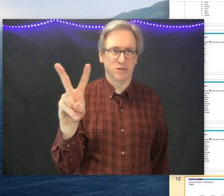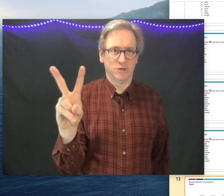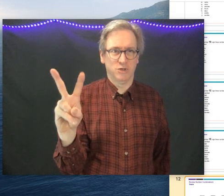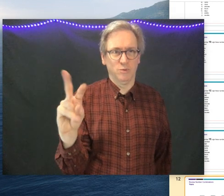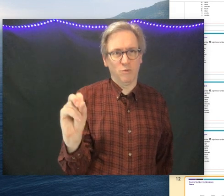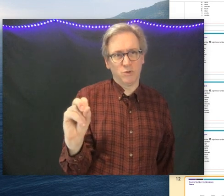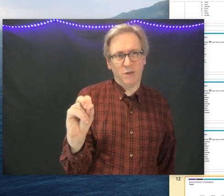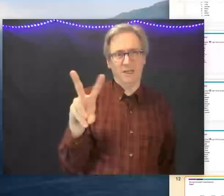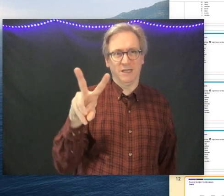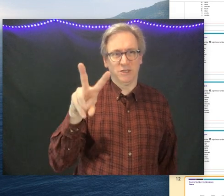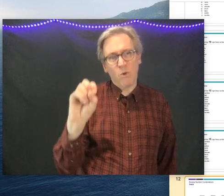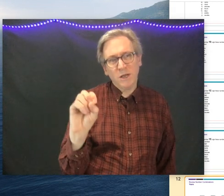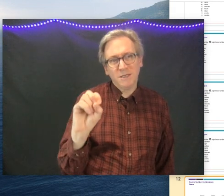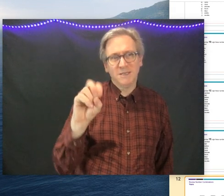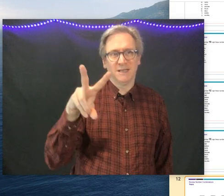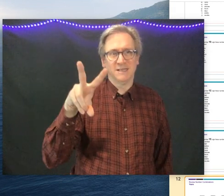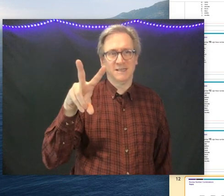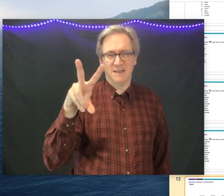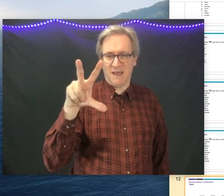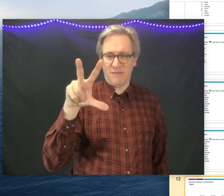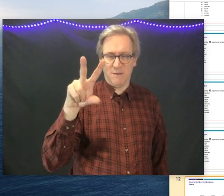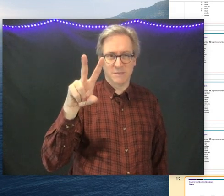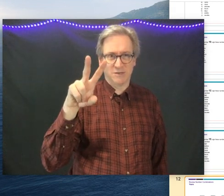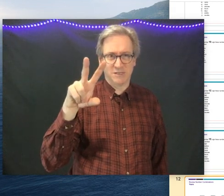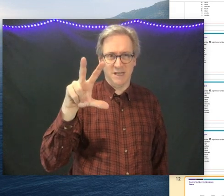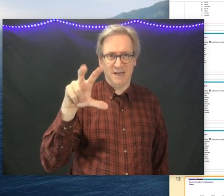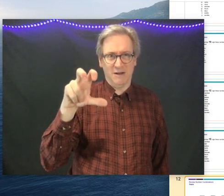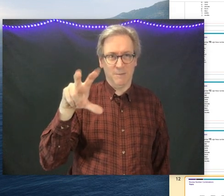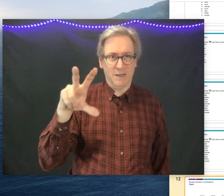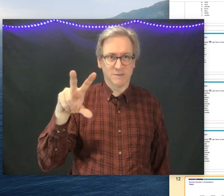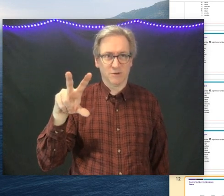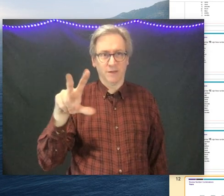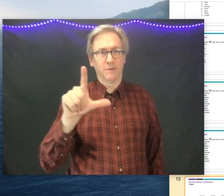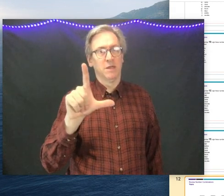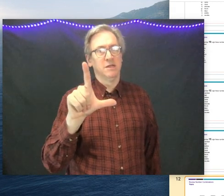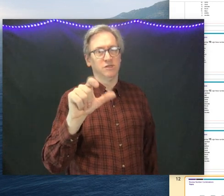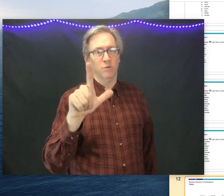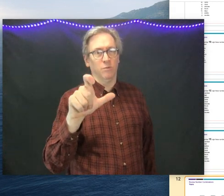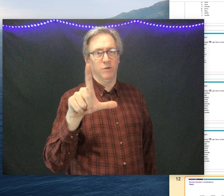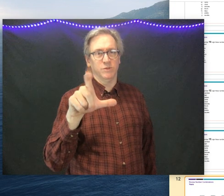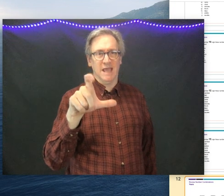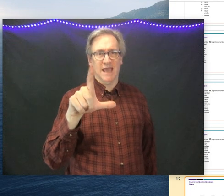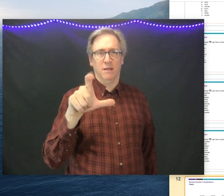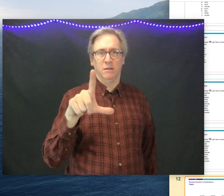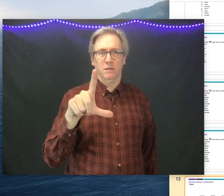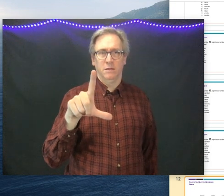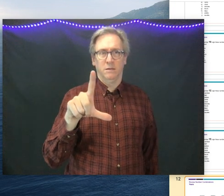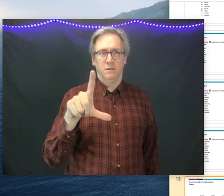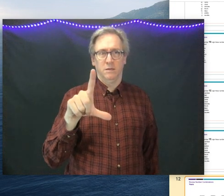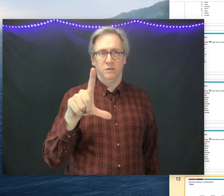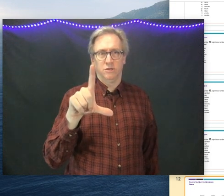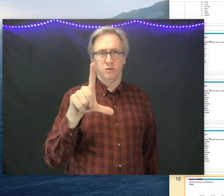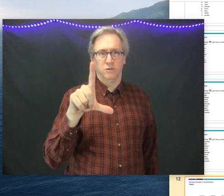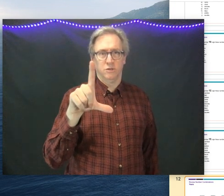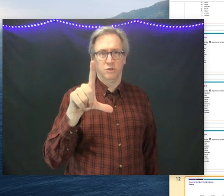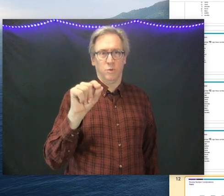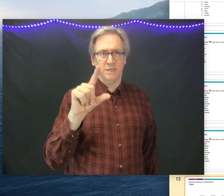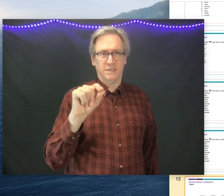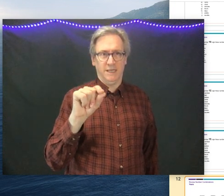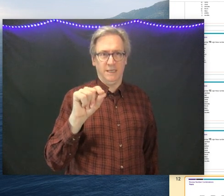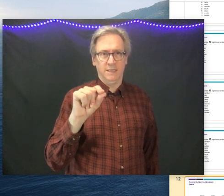awkward. 20, because then that thumb starts sneaking out and it becomes 30. So we use the L.